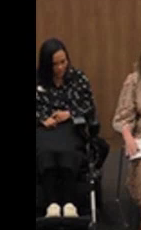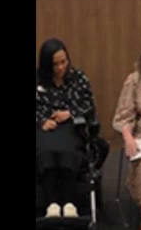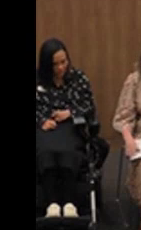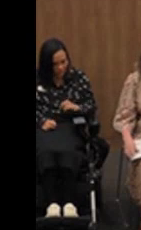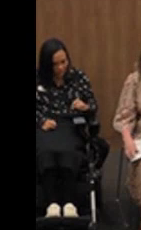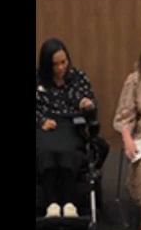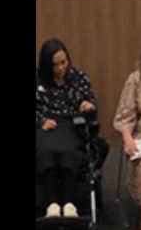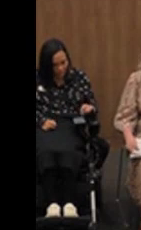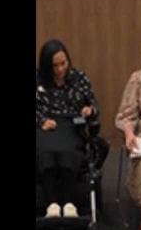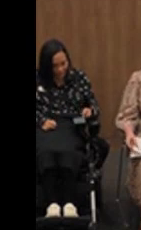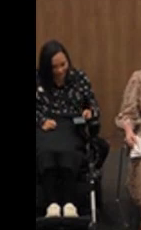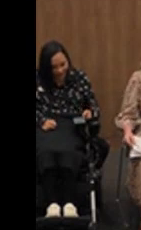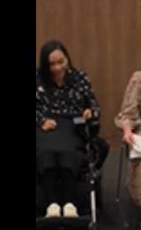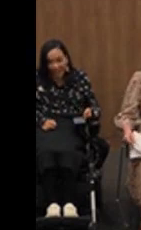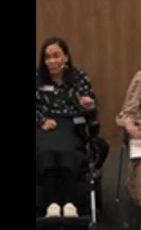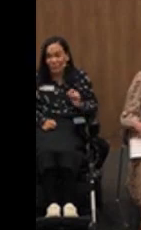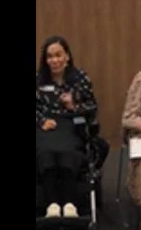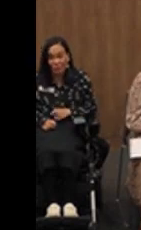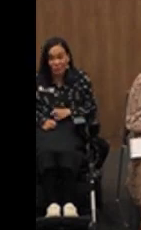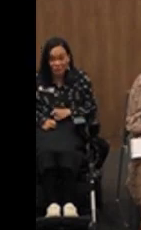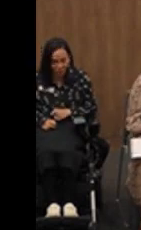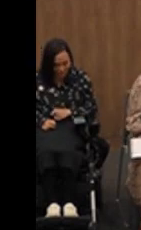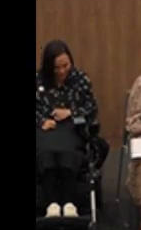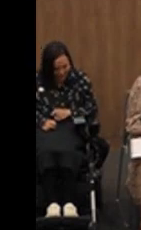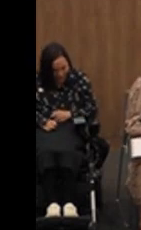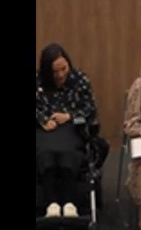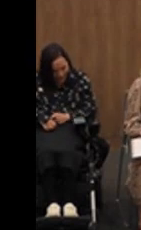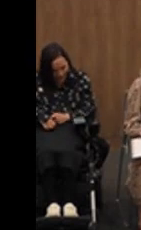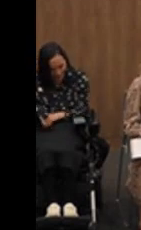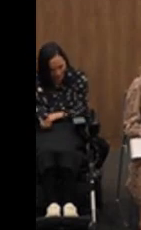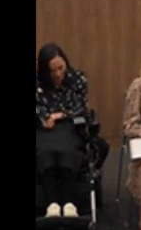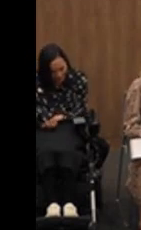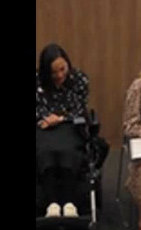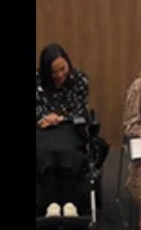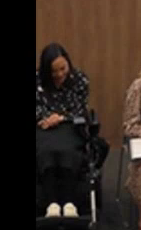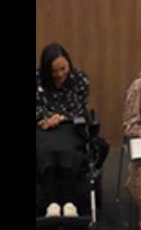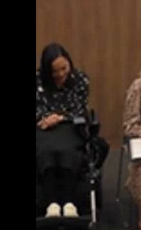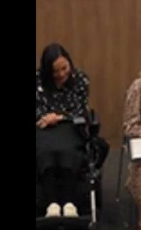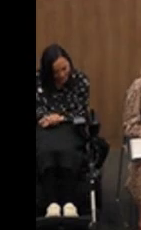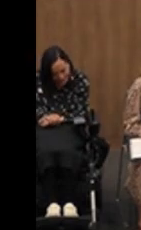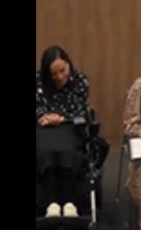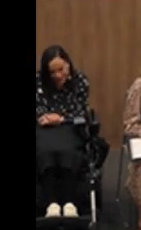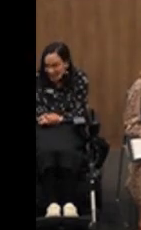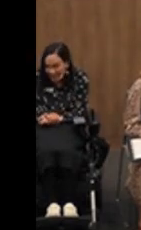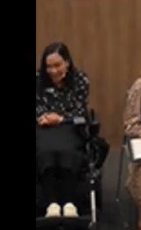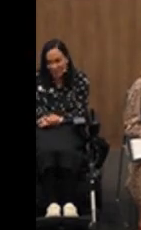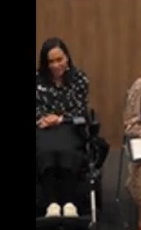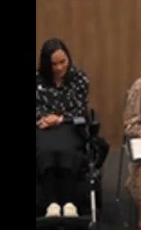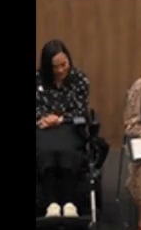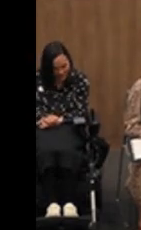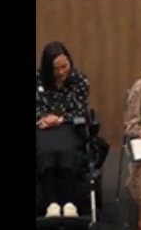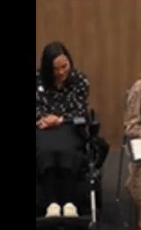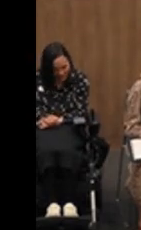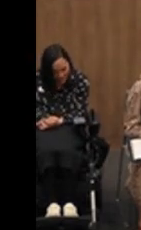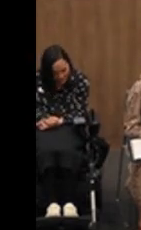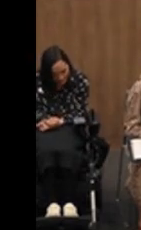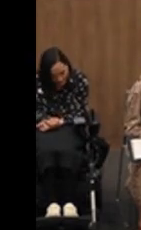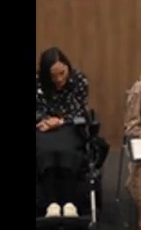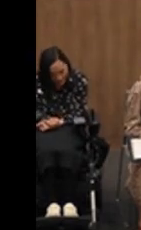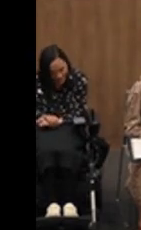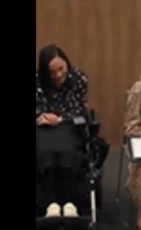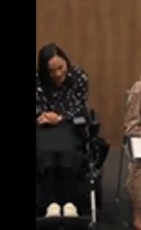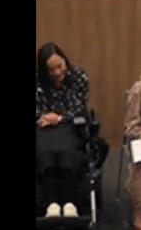screen should you wish to get in touch. Before you go today, one last time, if you can please get out